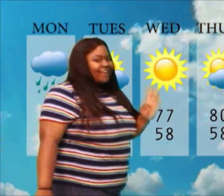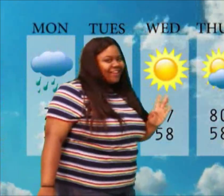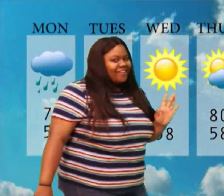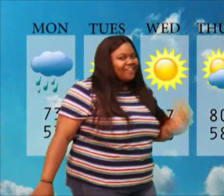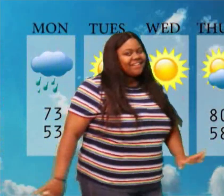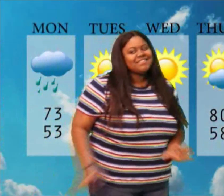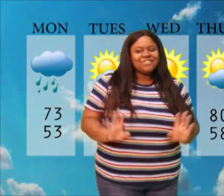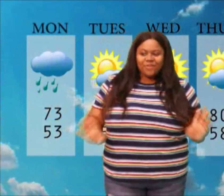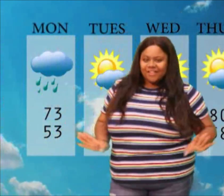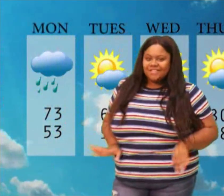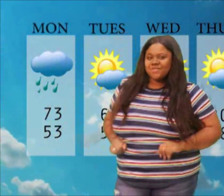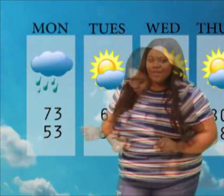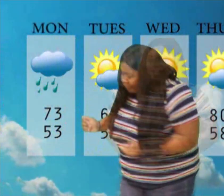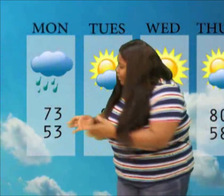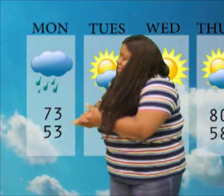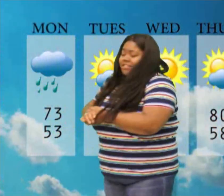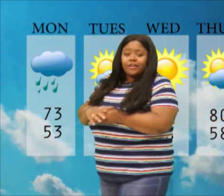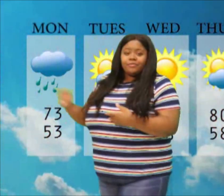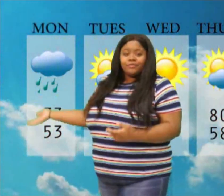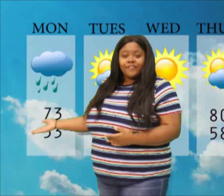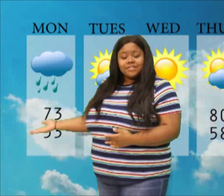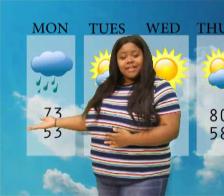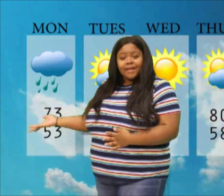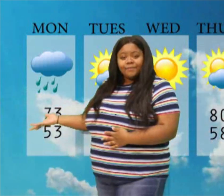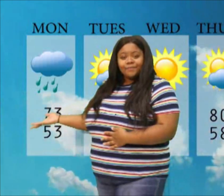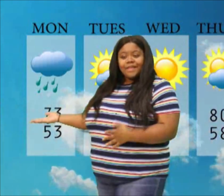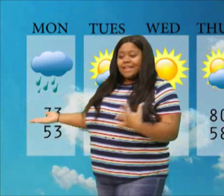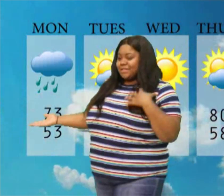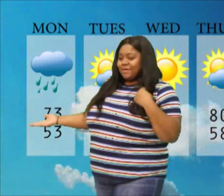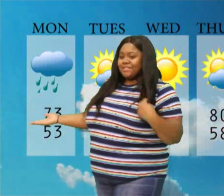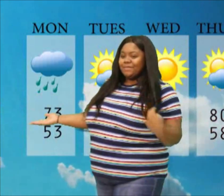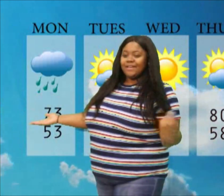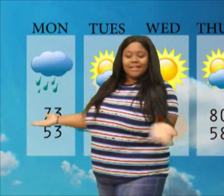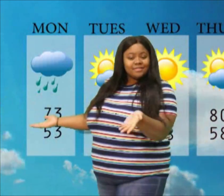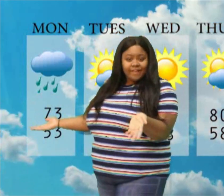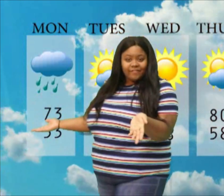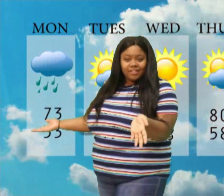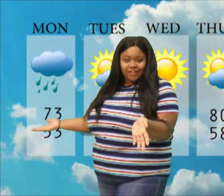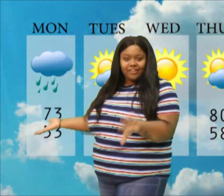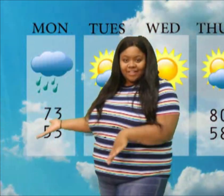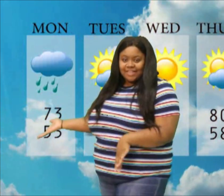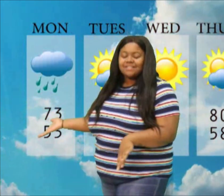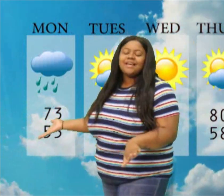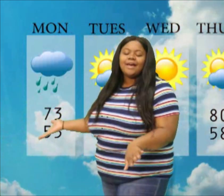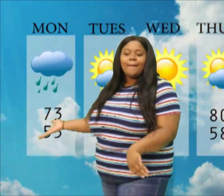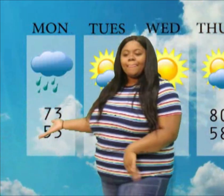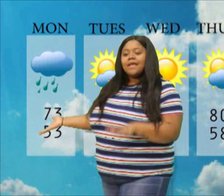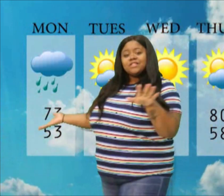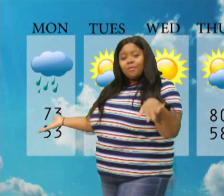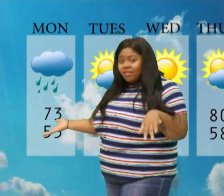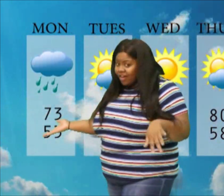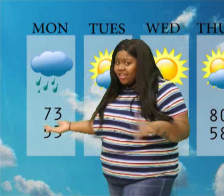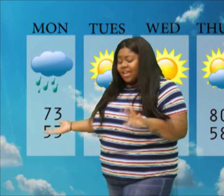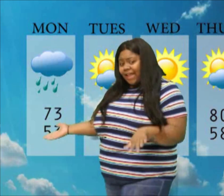Hey y'all, it's joy this week So, for today, it's supposed to be 73 degrees outside